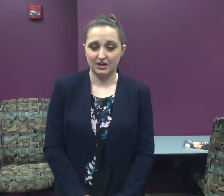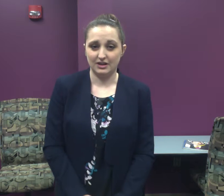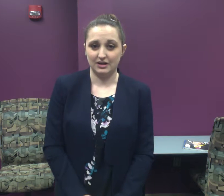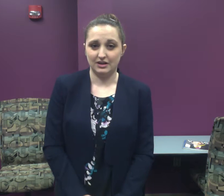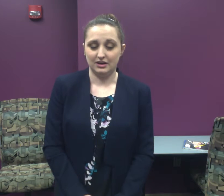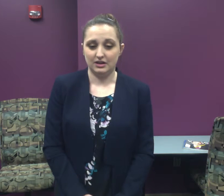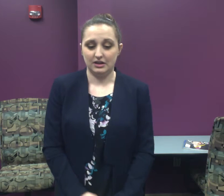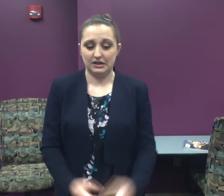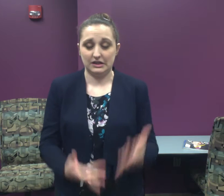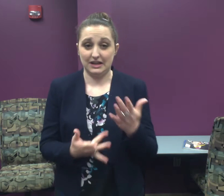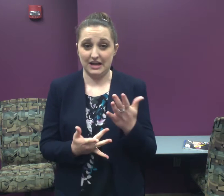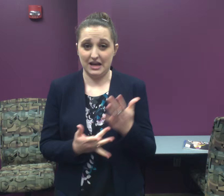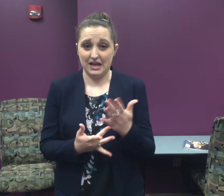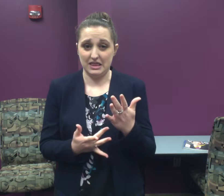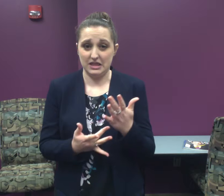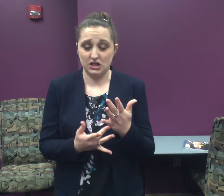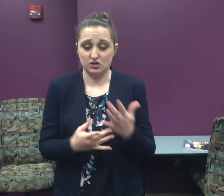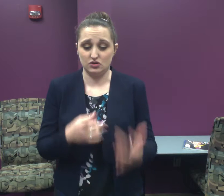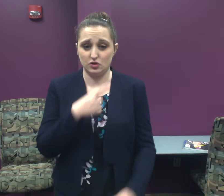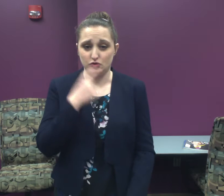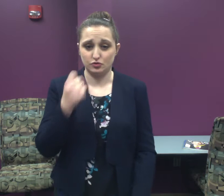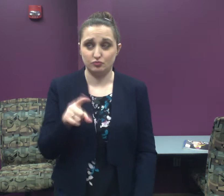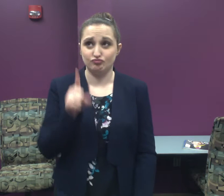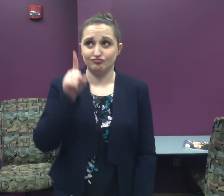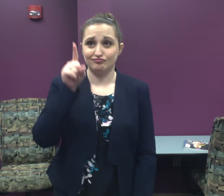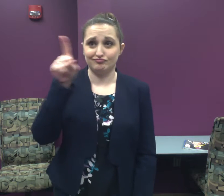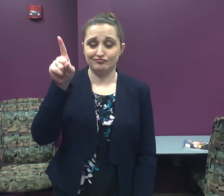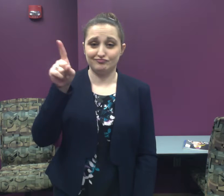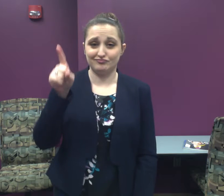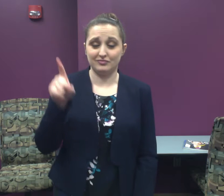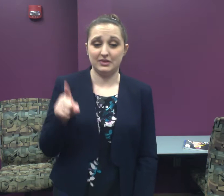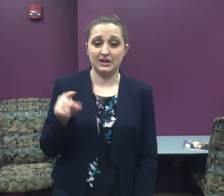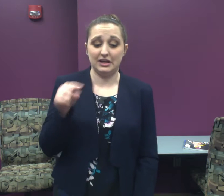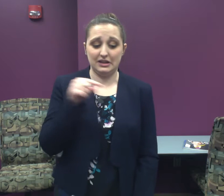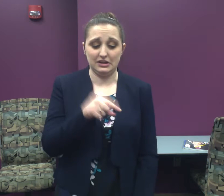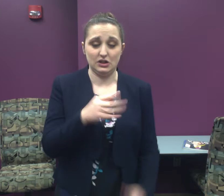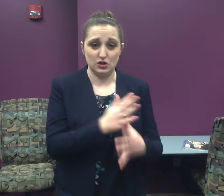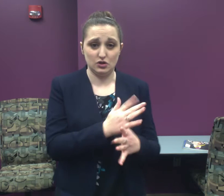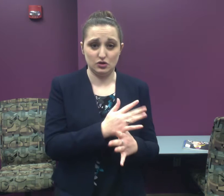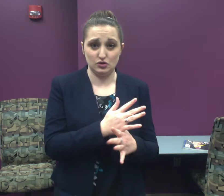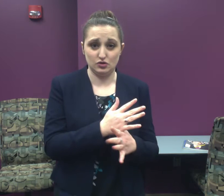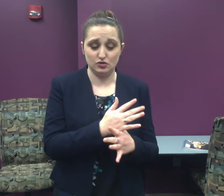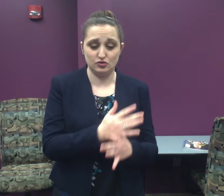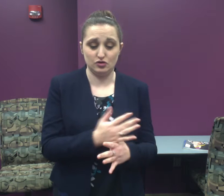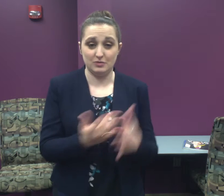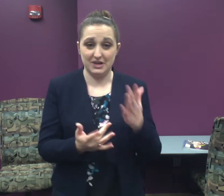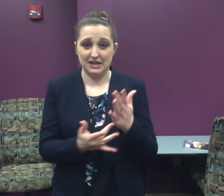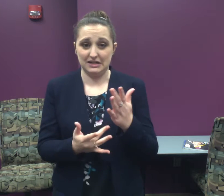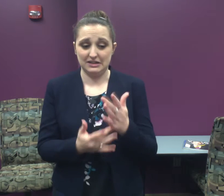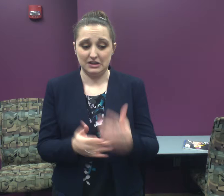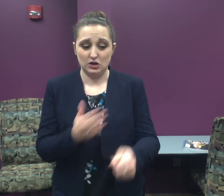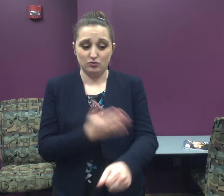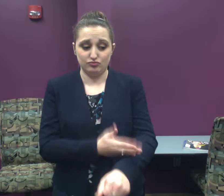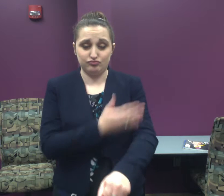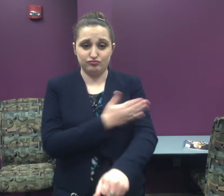factories. So they shredded Eastern Germany and Eastern Europe. They looted it effectively. Now, I'm sure the Russians say, we